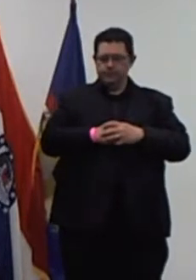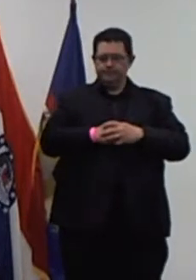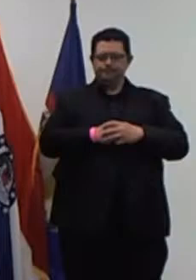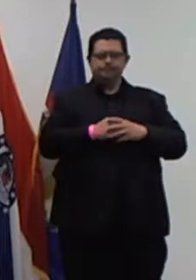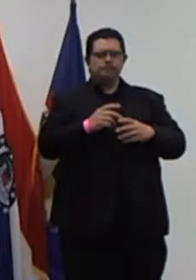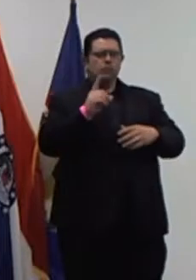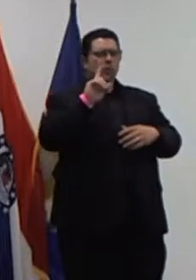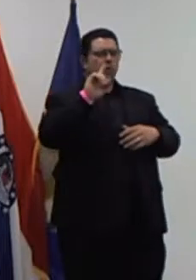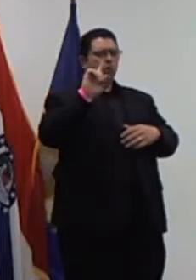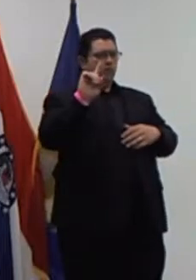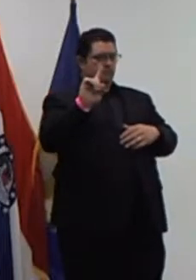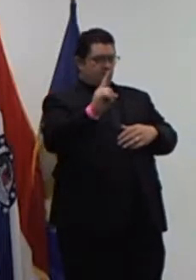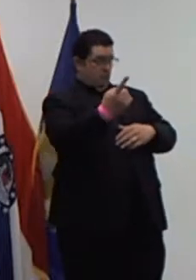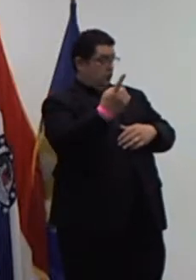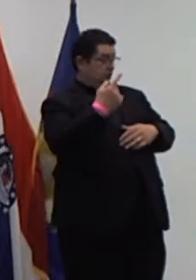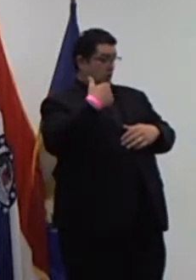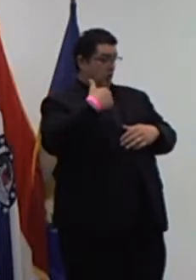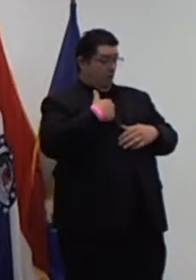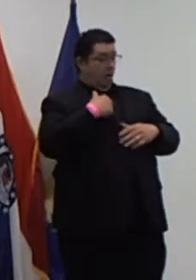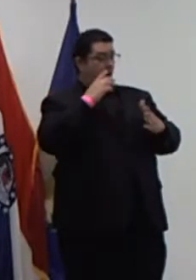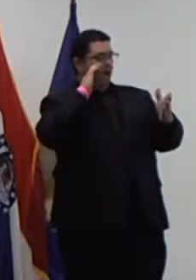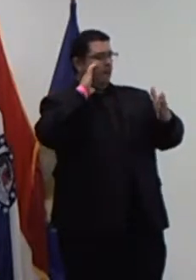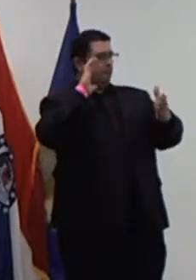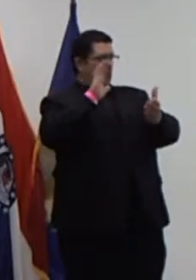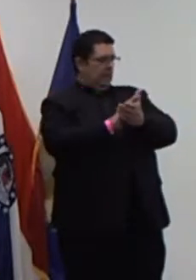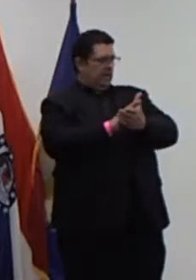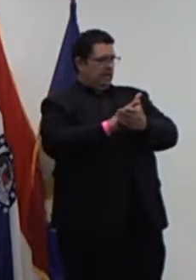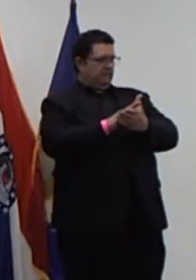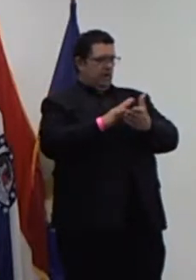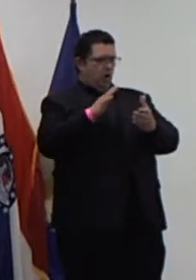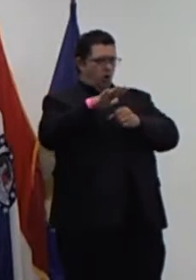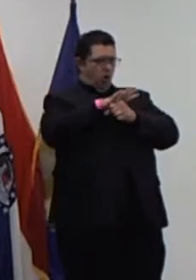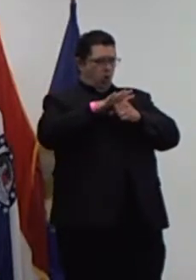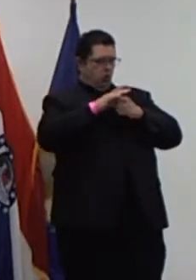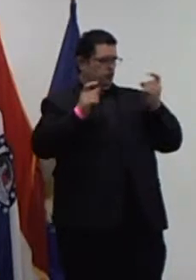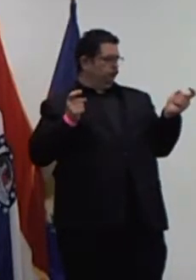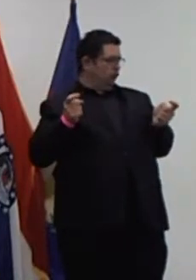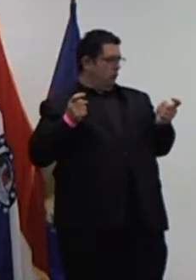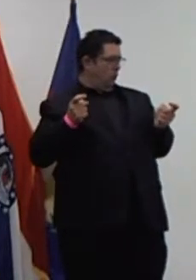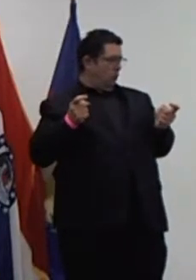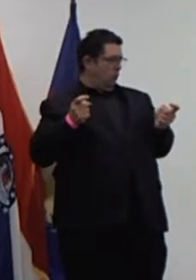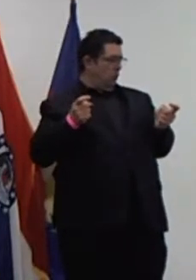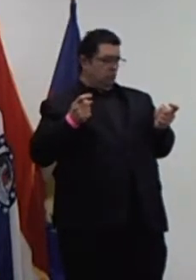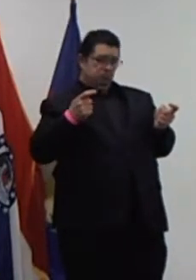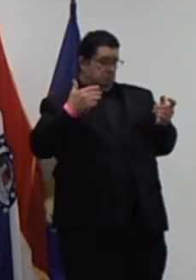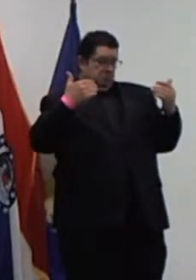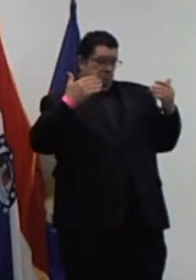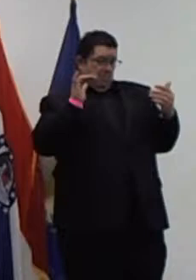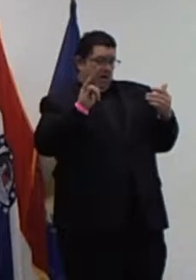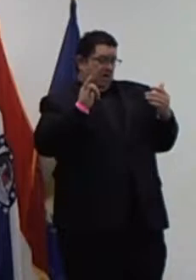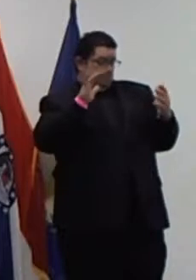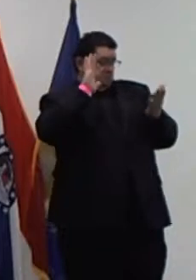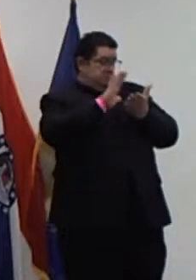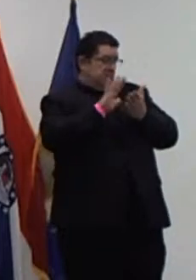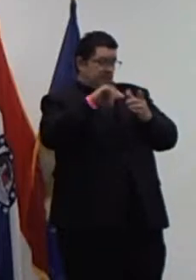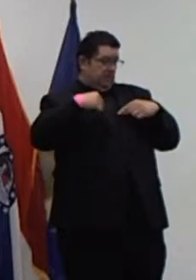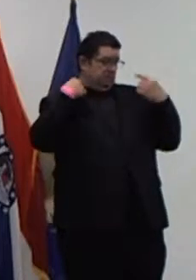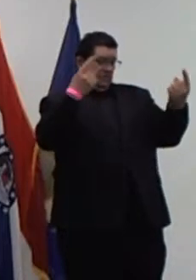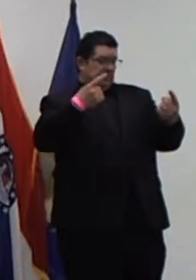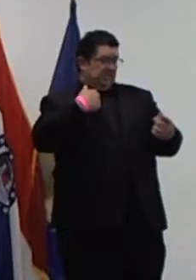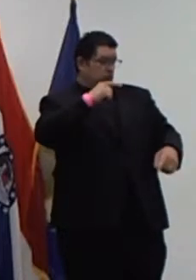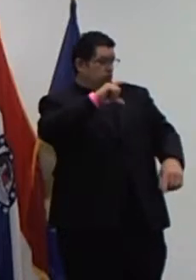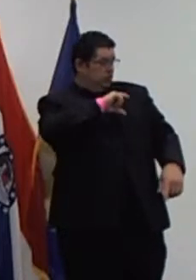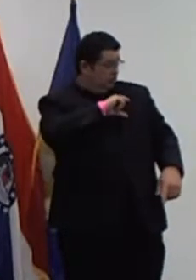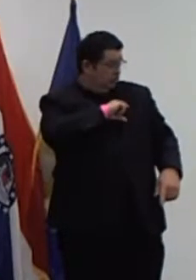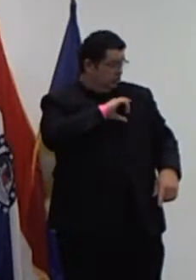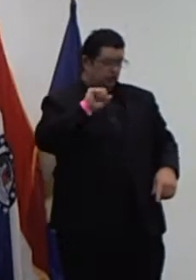always been a huge supporter. I believe in the local control. I have ever since I've been involved in this arena. I have ever since I've been the sheriff of